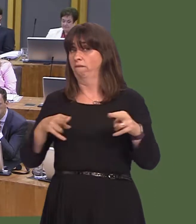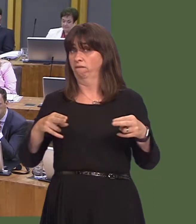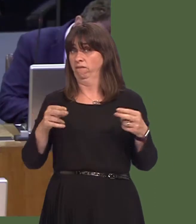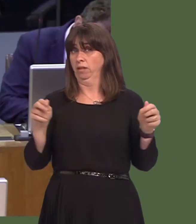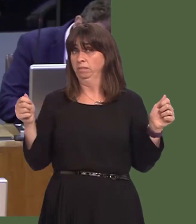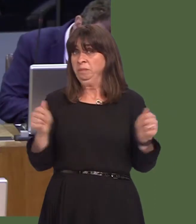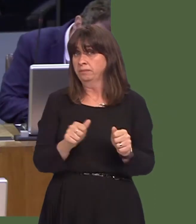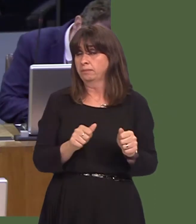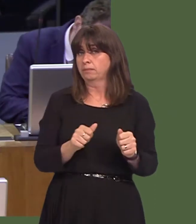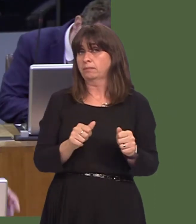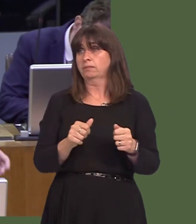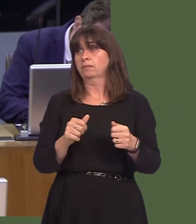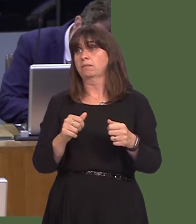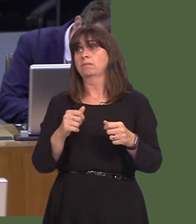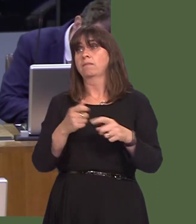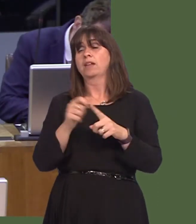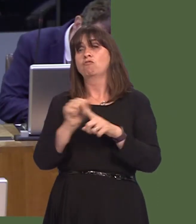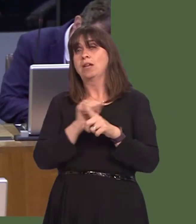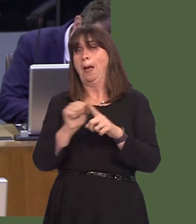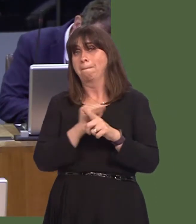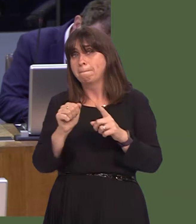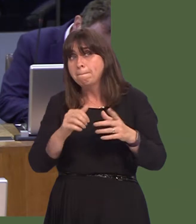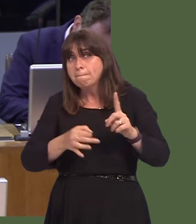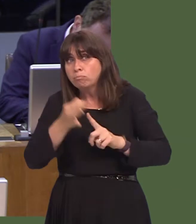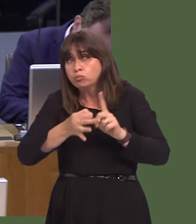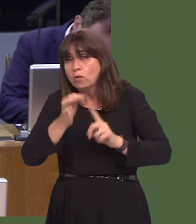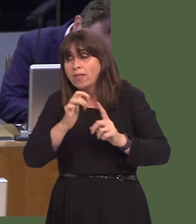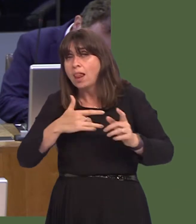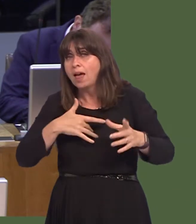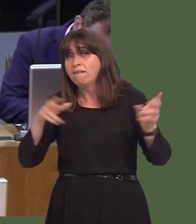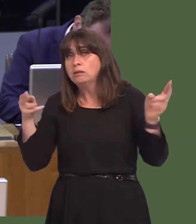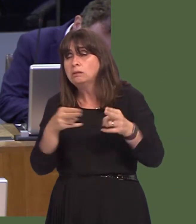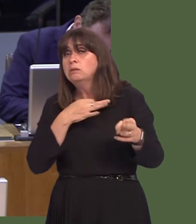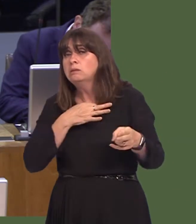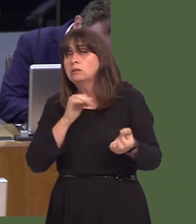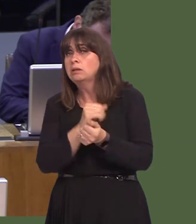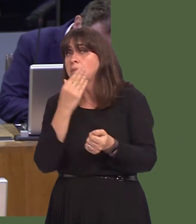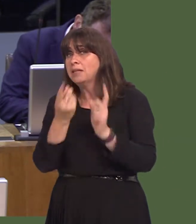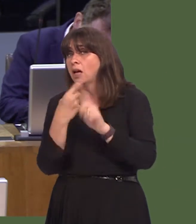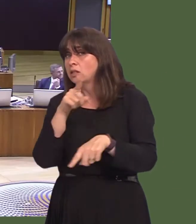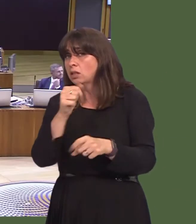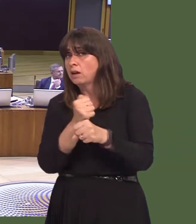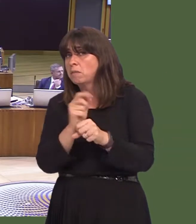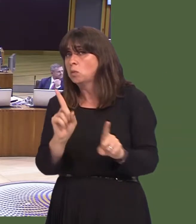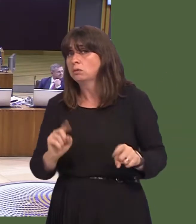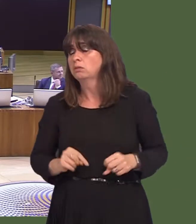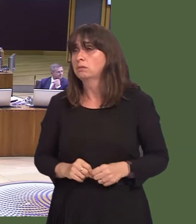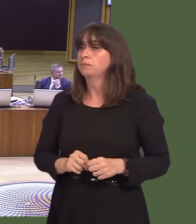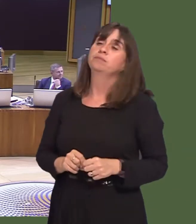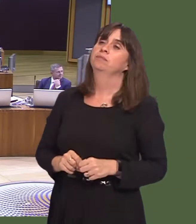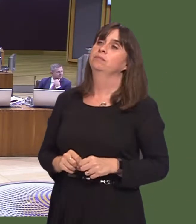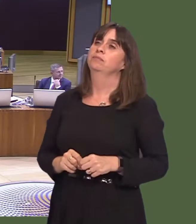shortages and the impact on rehabilitation of prisoners, can you please answer those questions? Thank you. Well, it